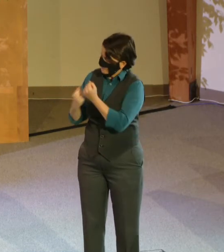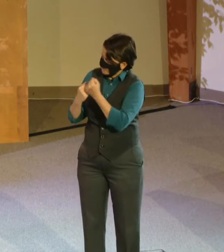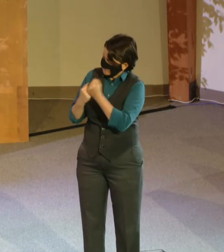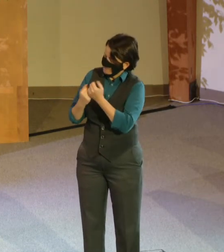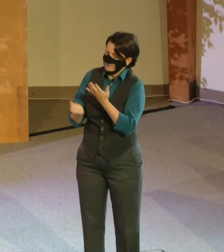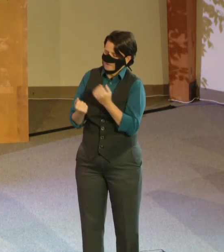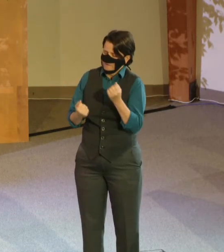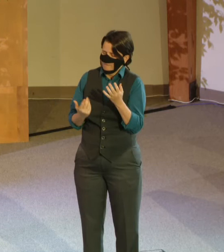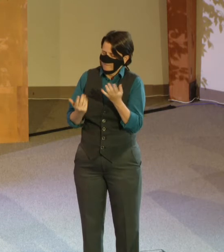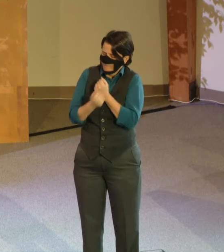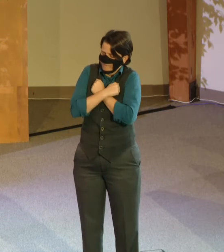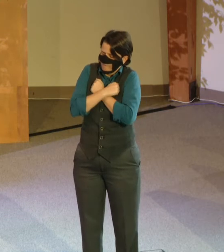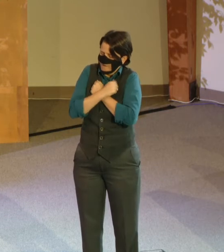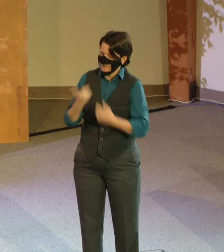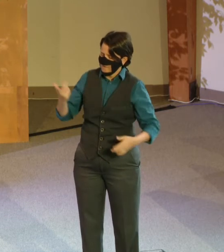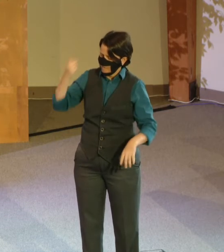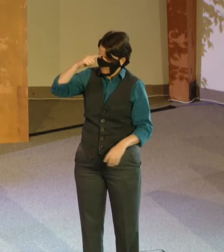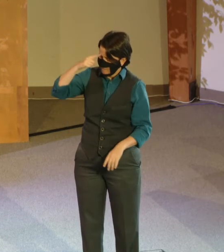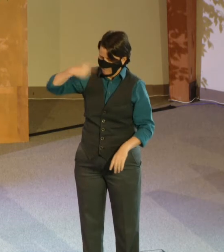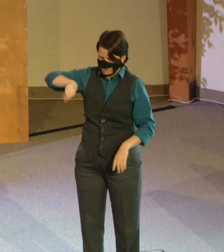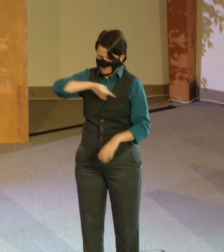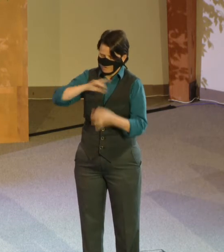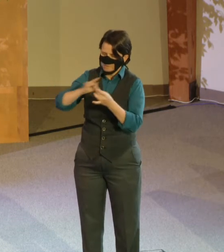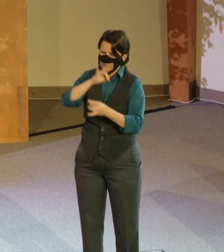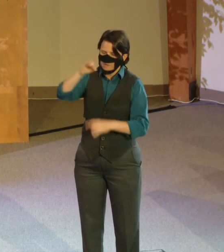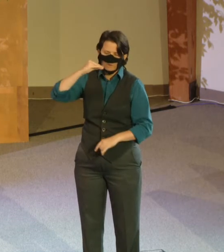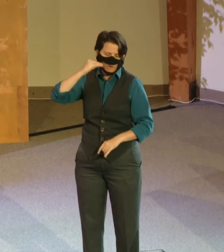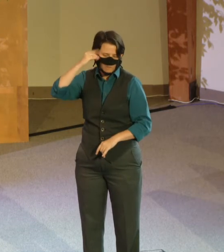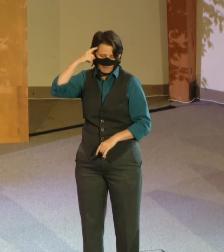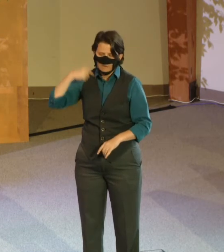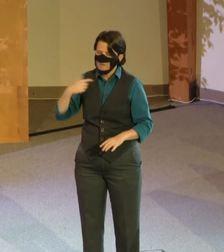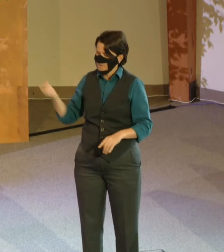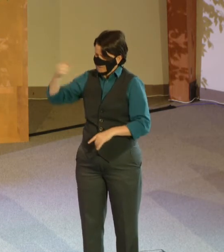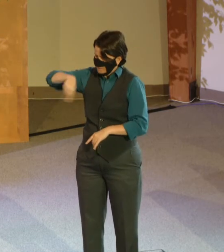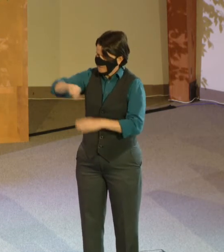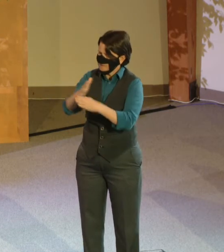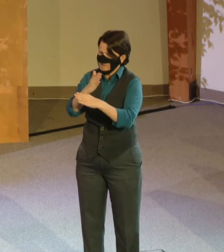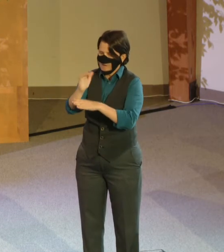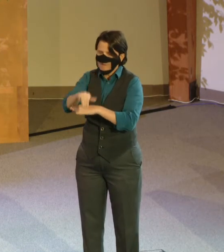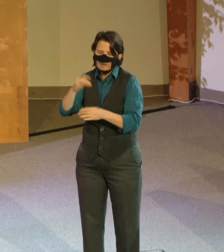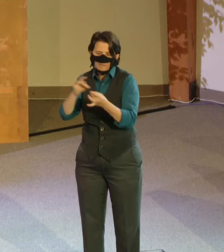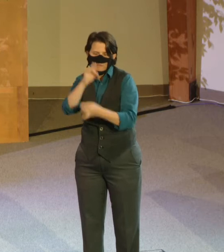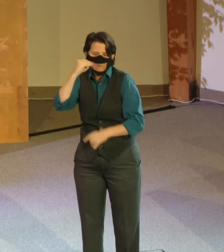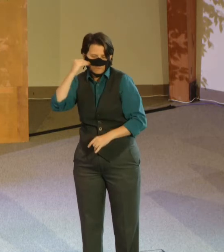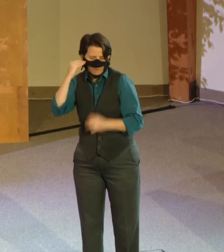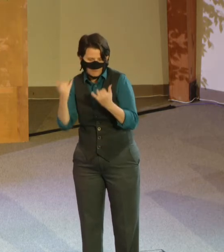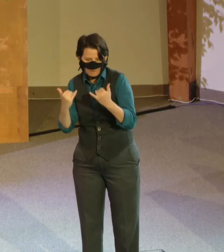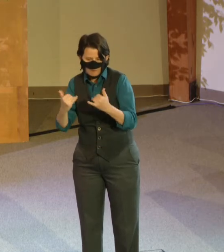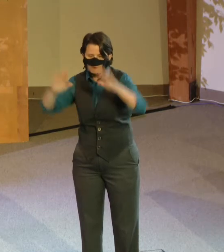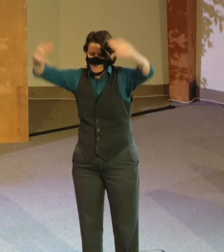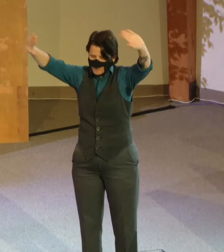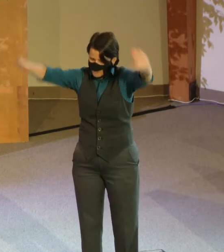of our spiritual home, for it is now yours as well. We love you.